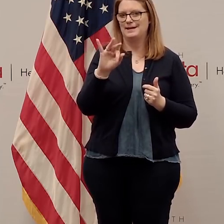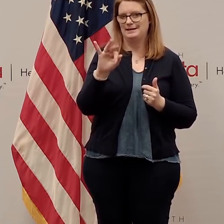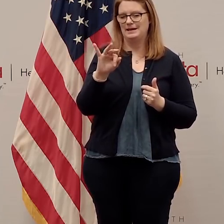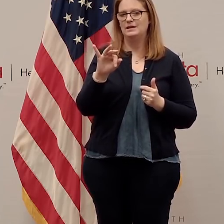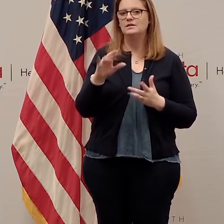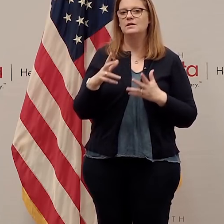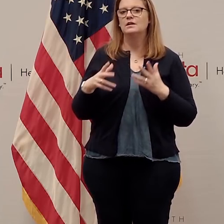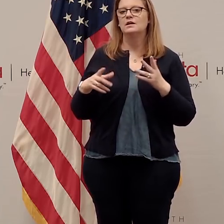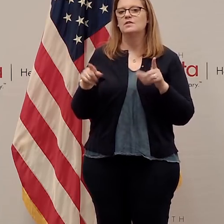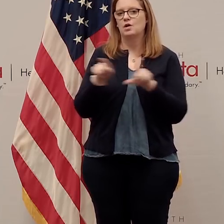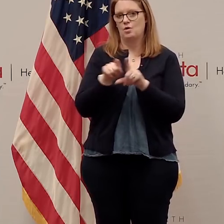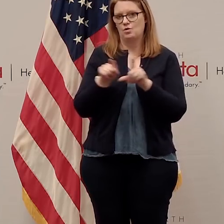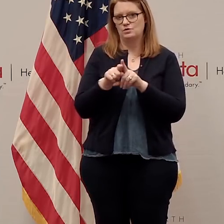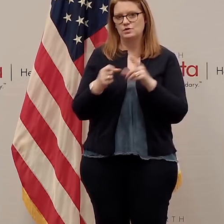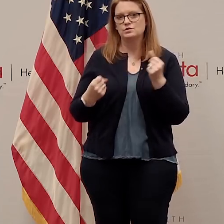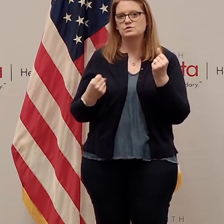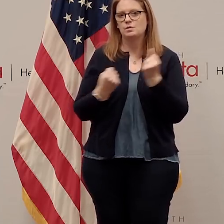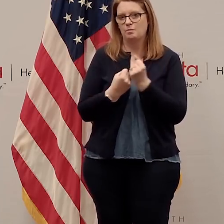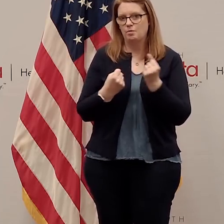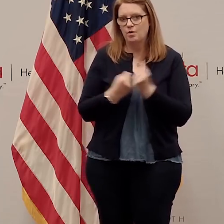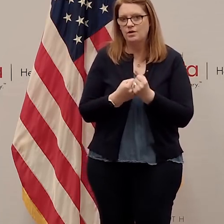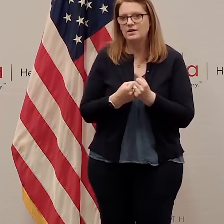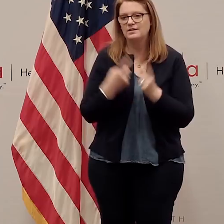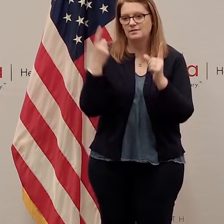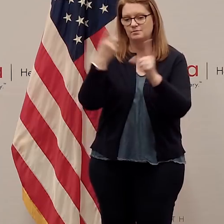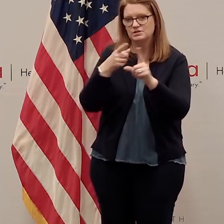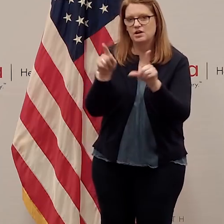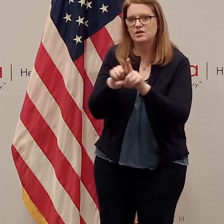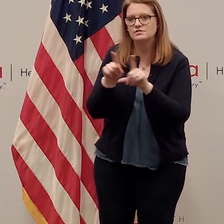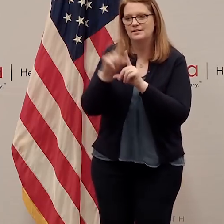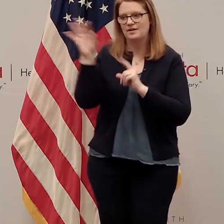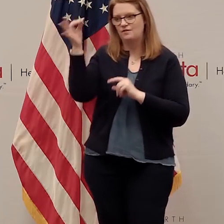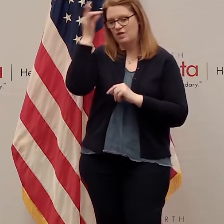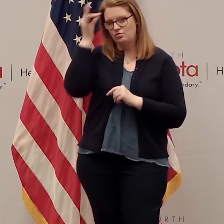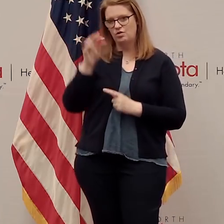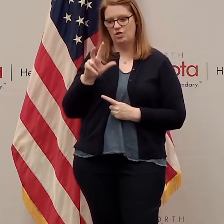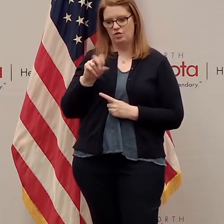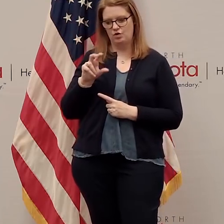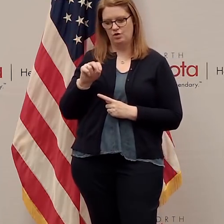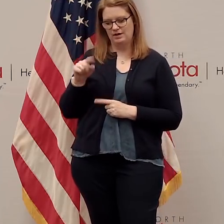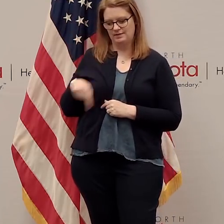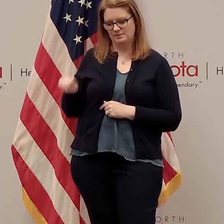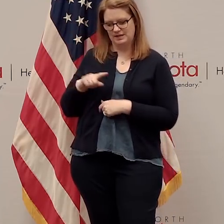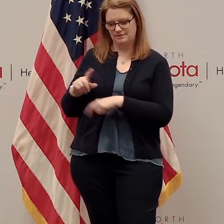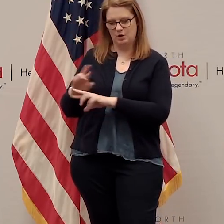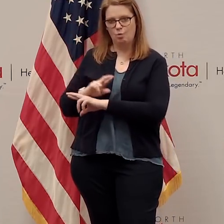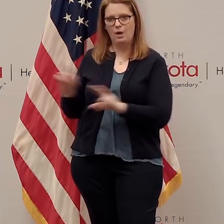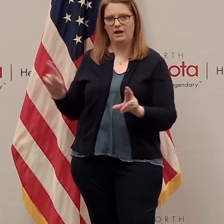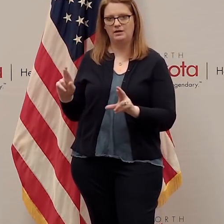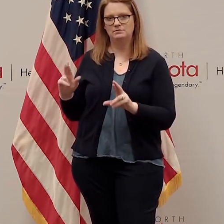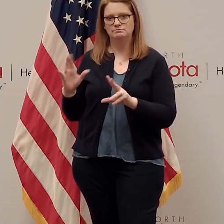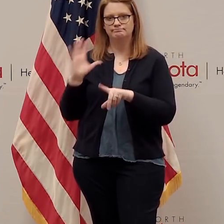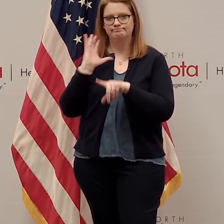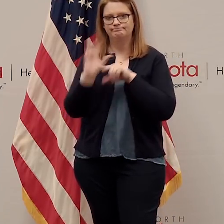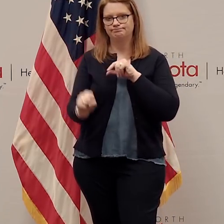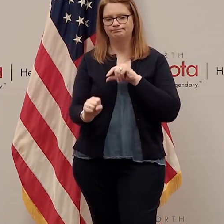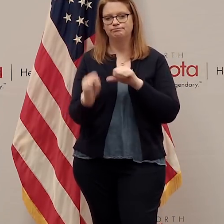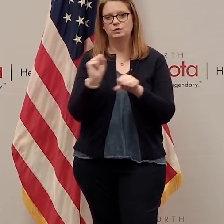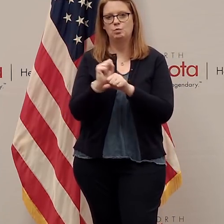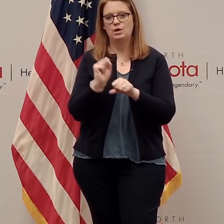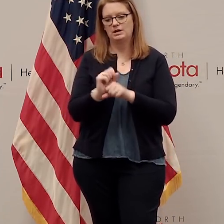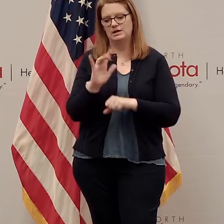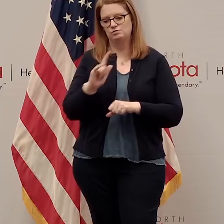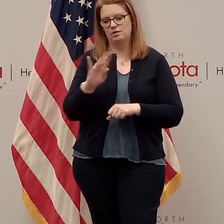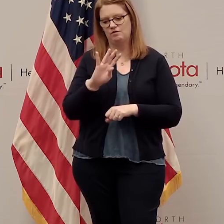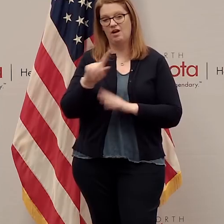additional 19 are supporting the mission as a result of their federal duties. 30 more are already on alert to be ready to deploy in 24 hours if